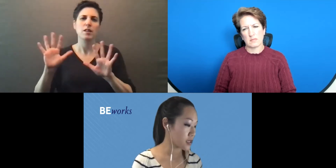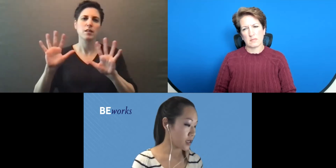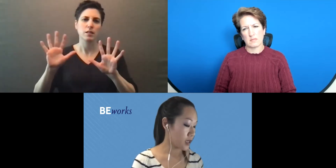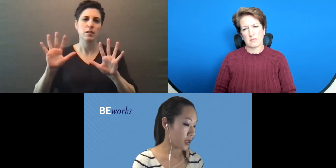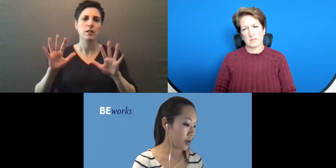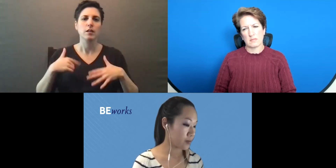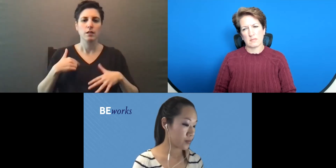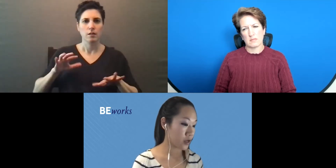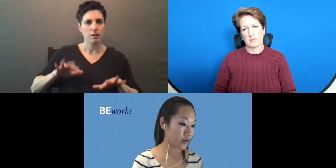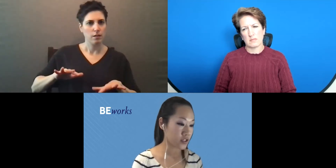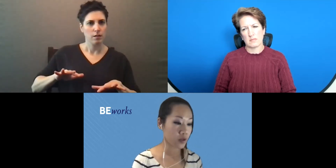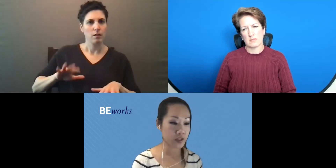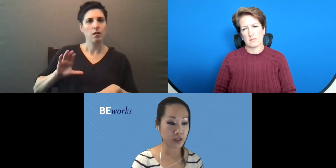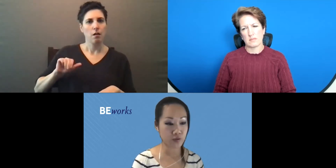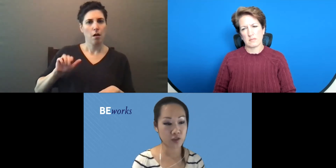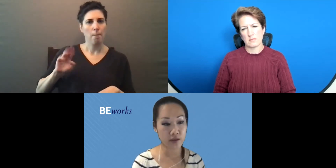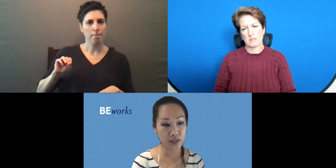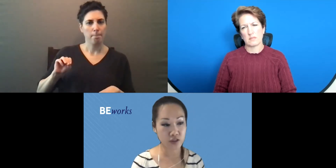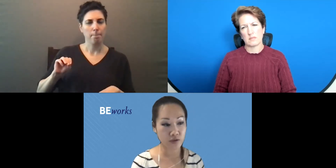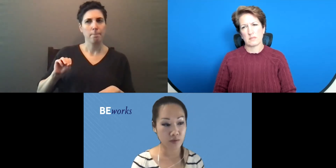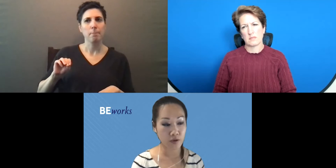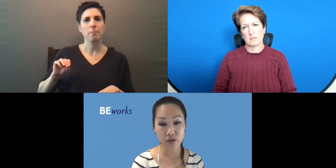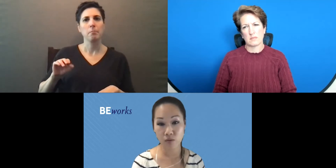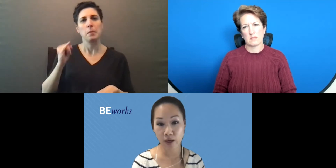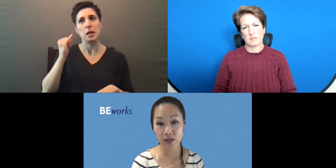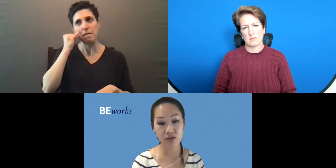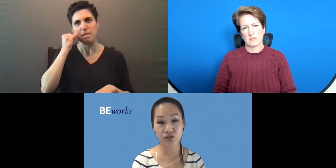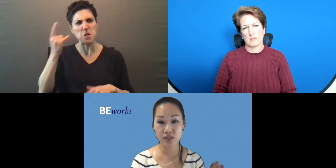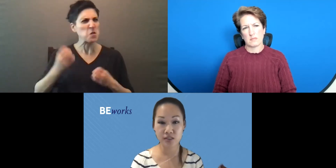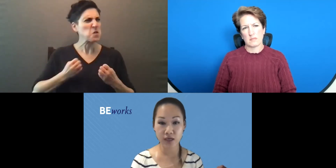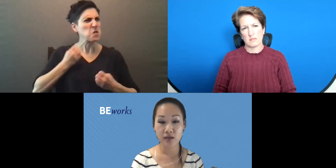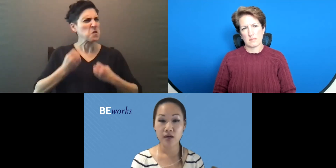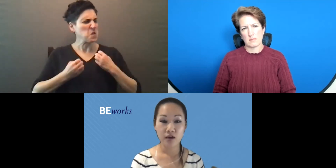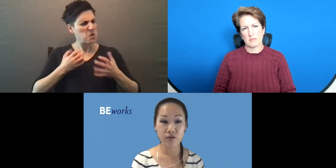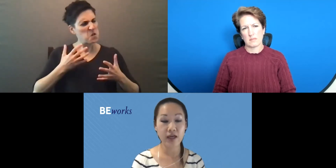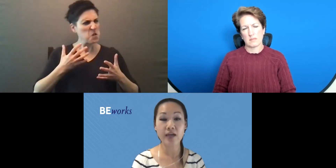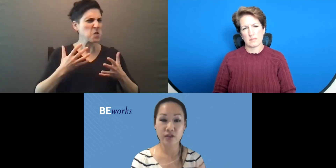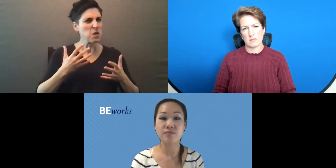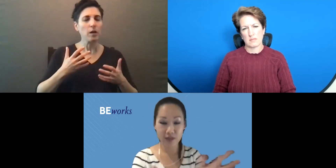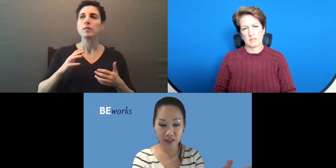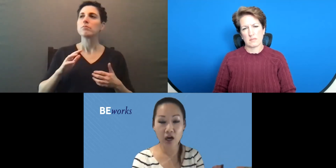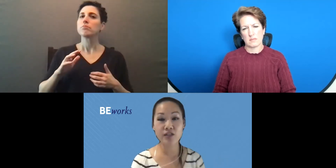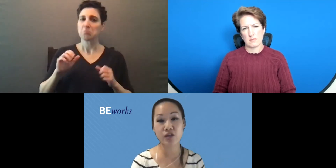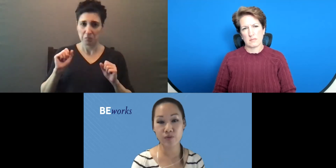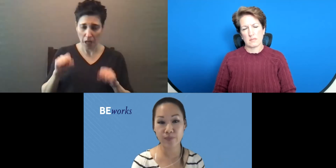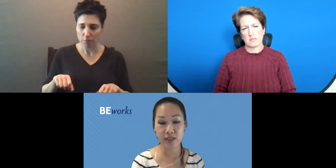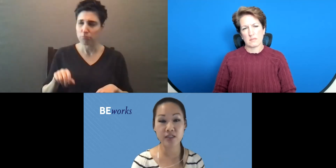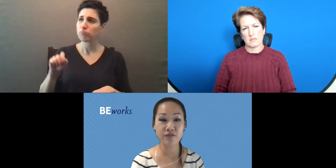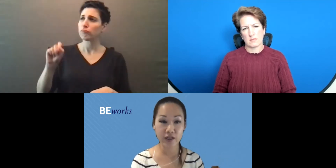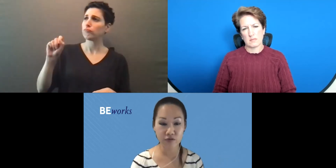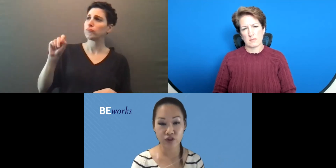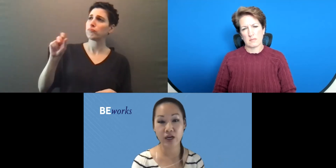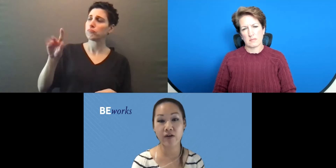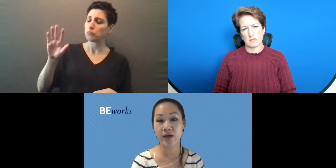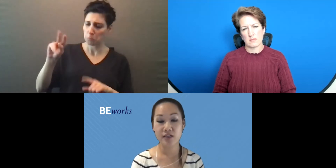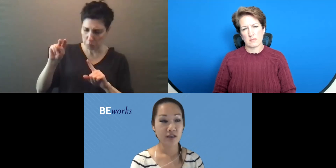is, if someone is responding to you in an emotional way, you can just say, oh, acknowledge their perspective. Thank